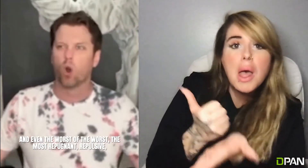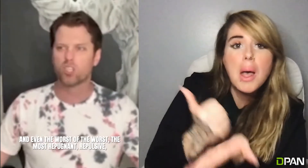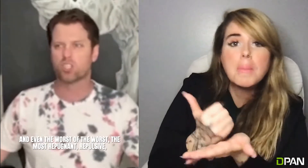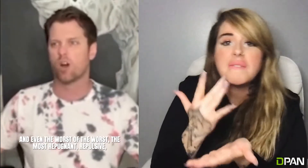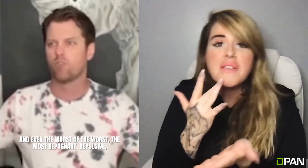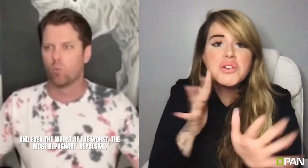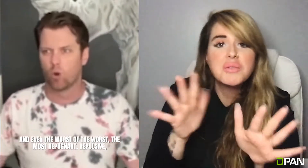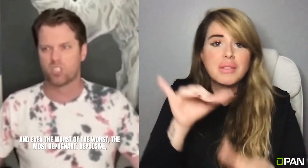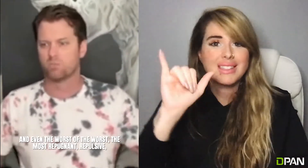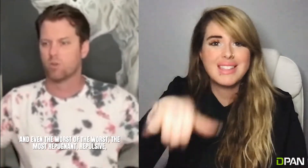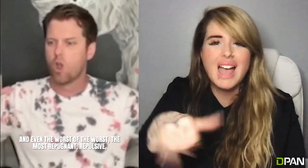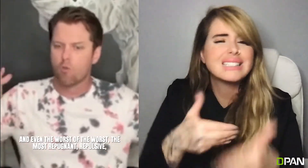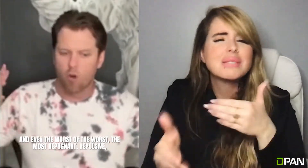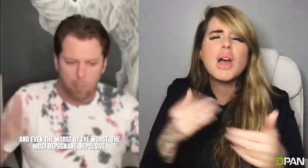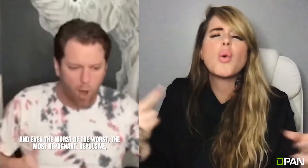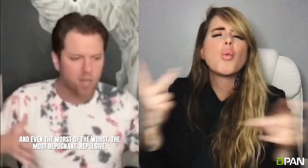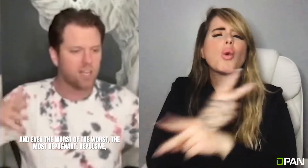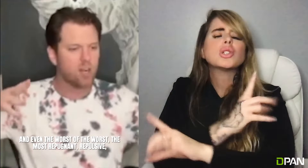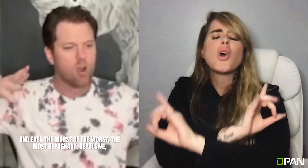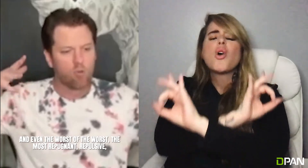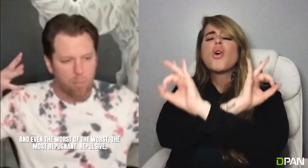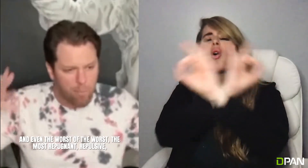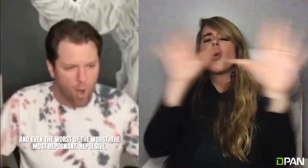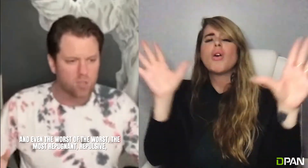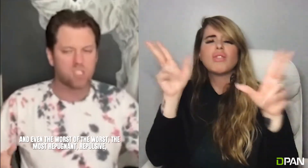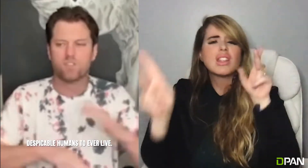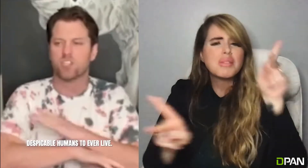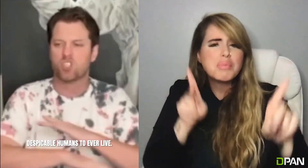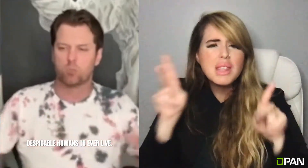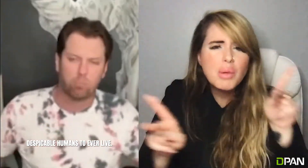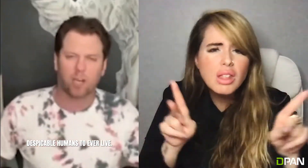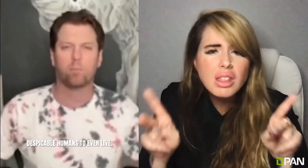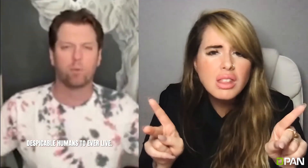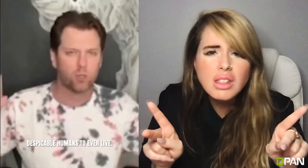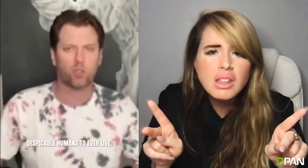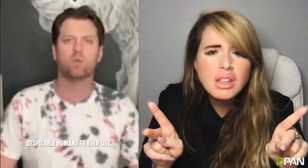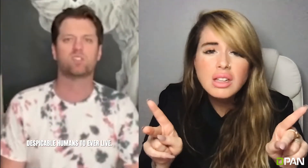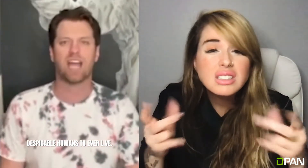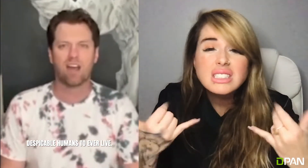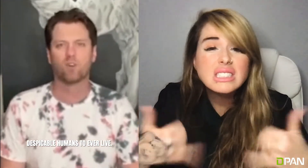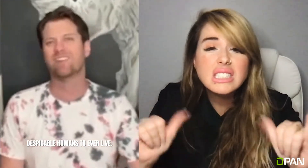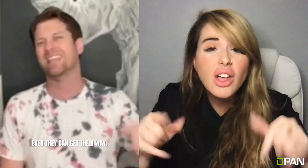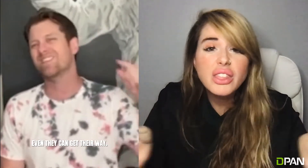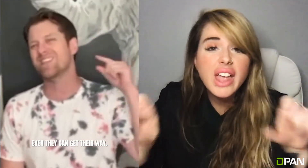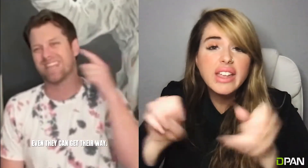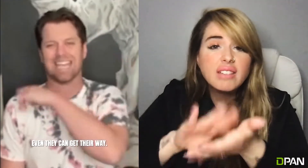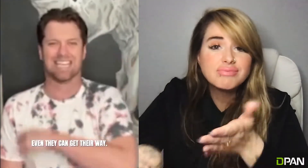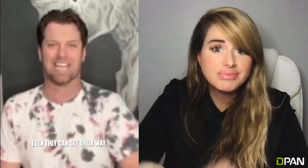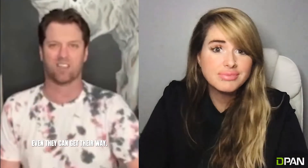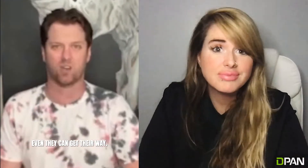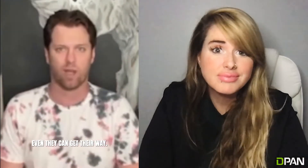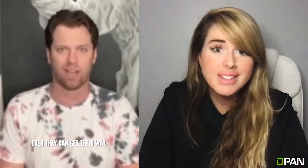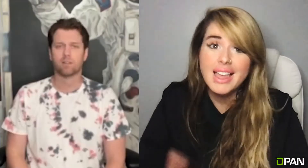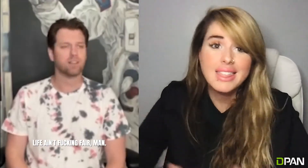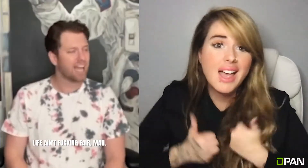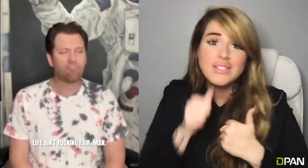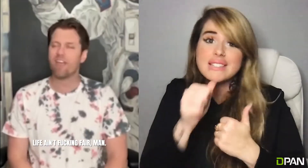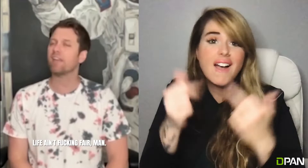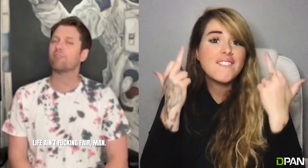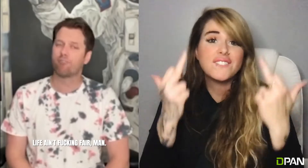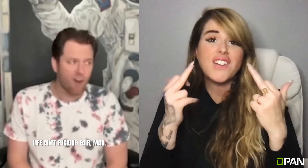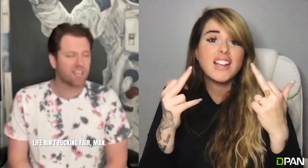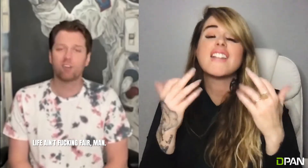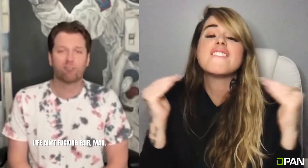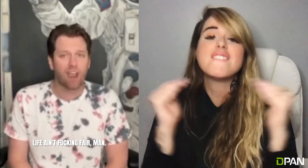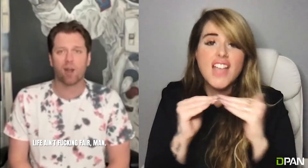the worst of the worst, the most repugnant, repulsive, despicable humans to ever live, even they can get their way. Life